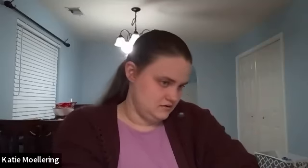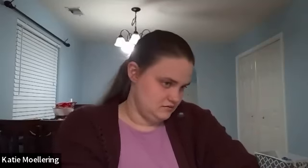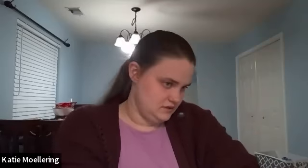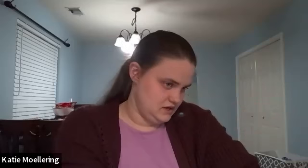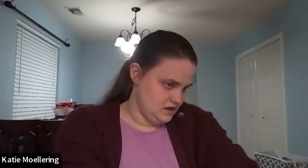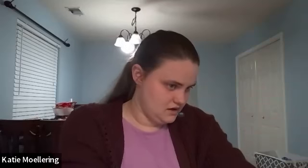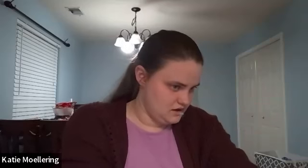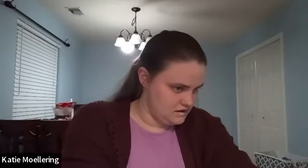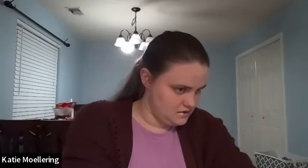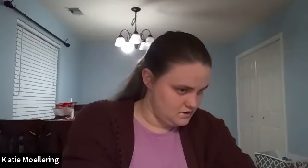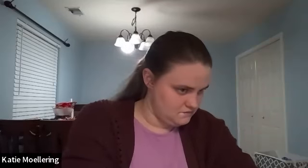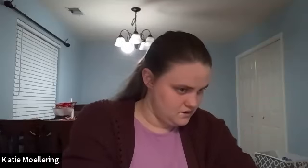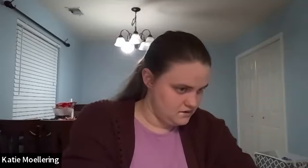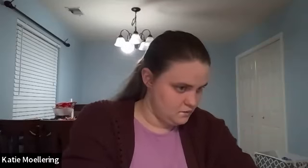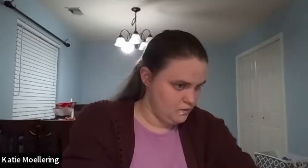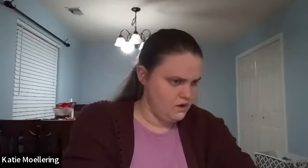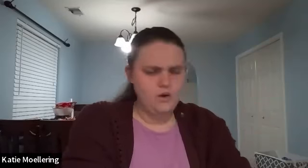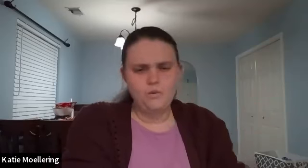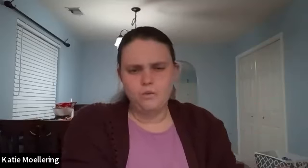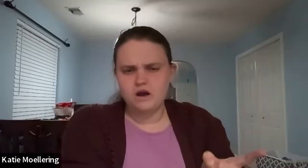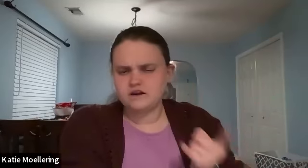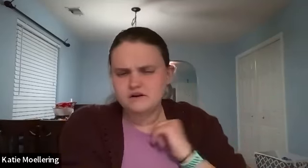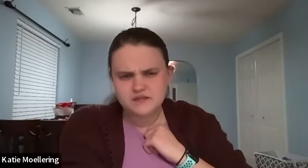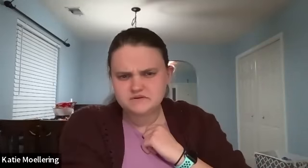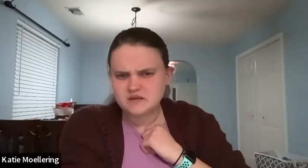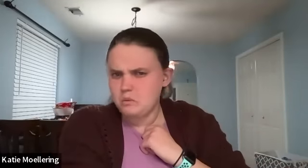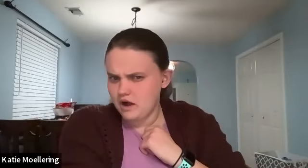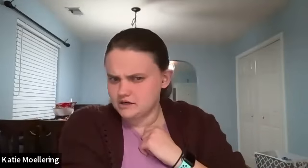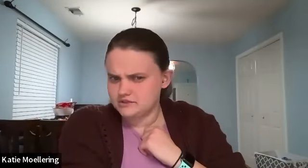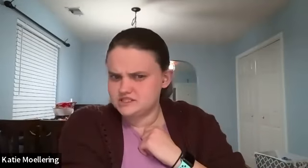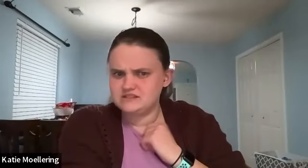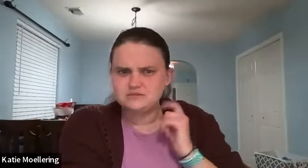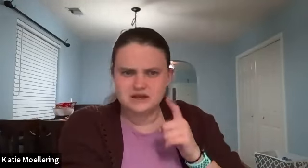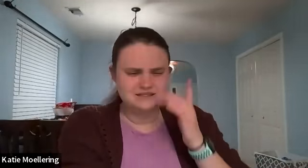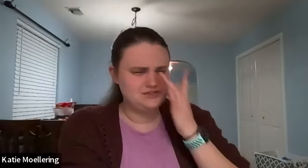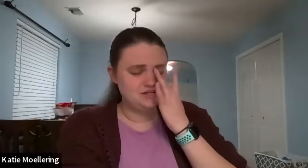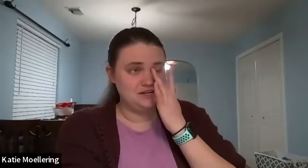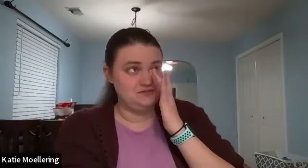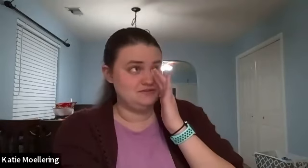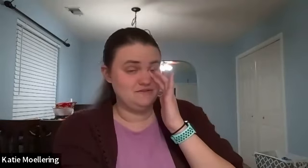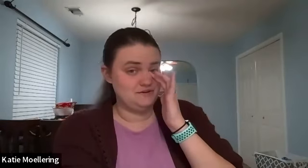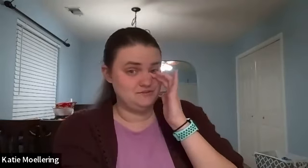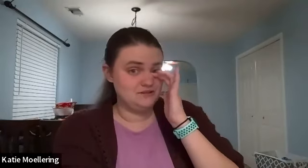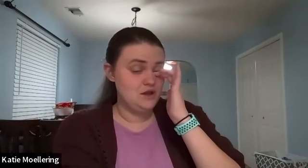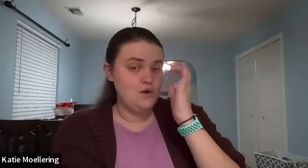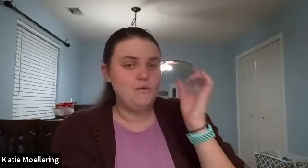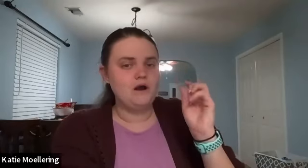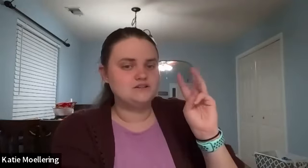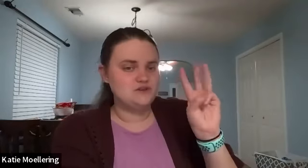Then we have water. I don't think we've done water, which is a little surprising. Usually I try to do this in the first one. Water is going to be